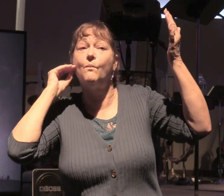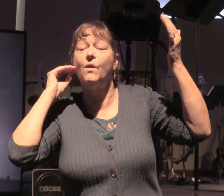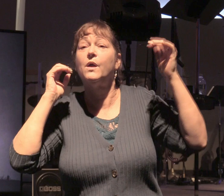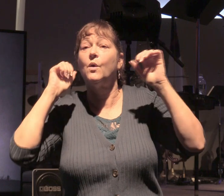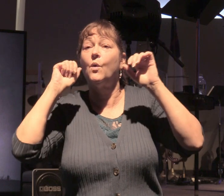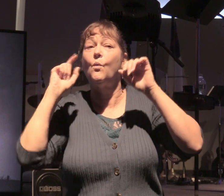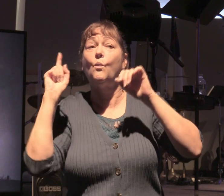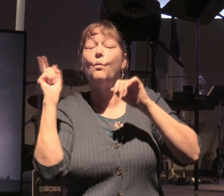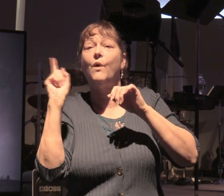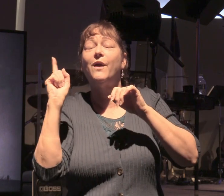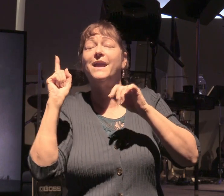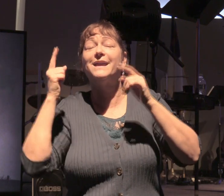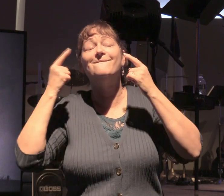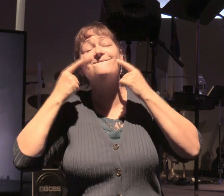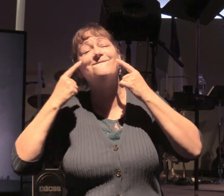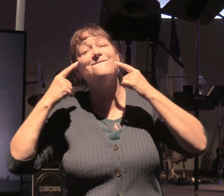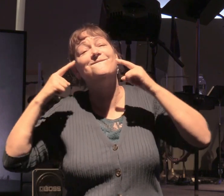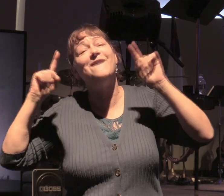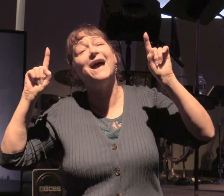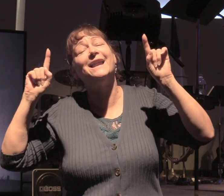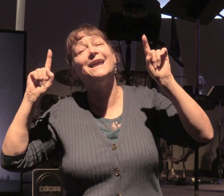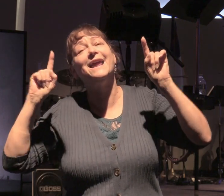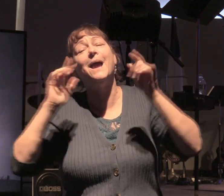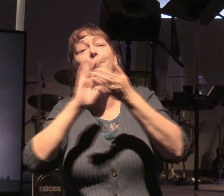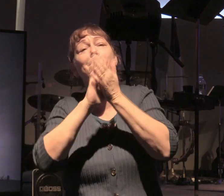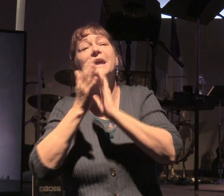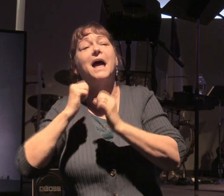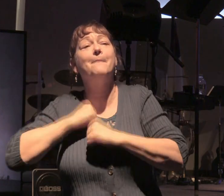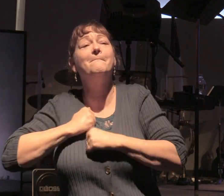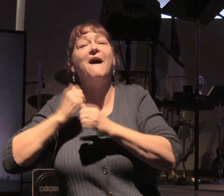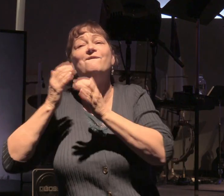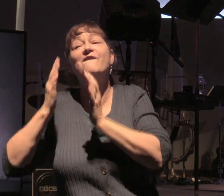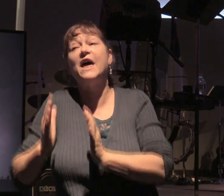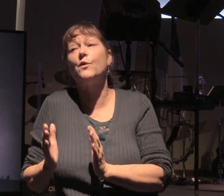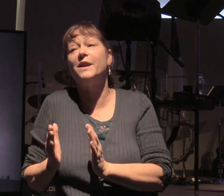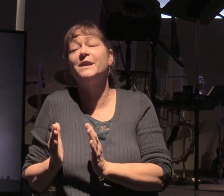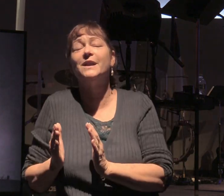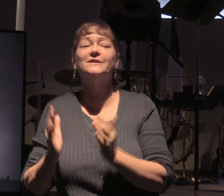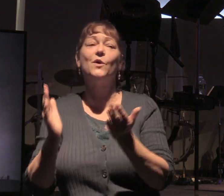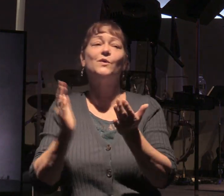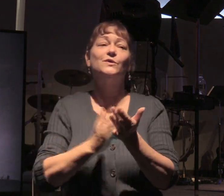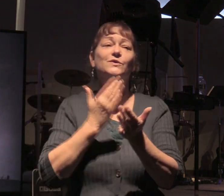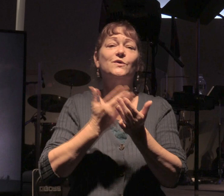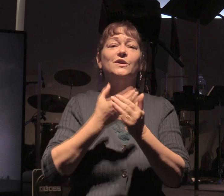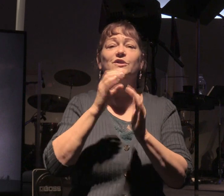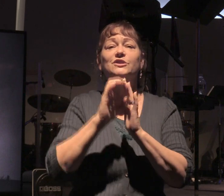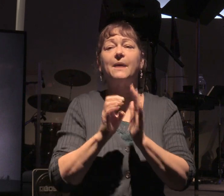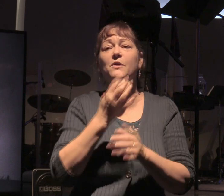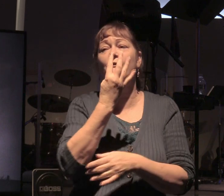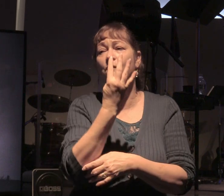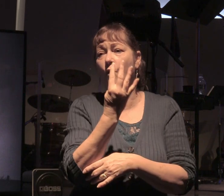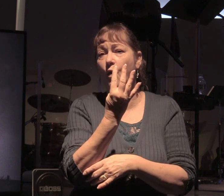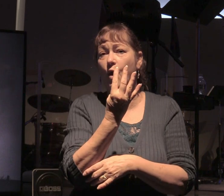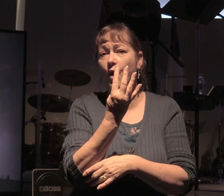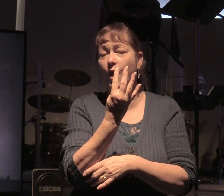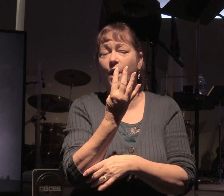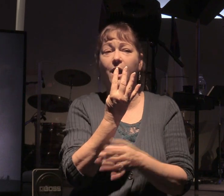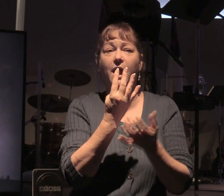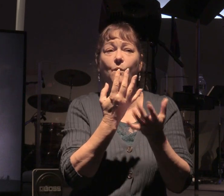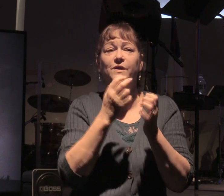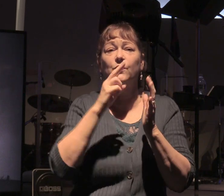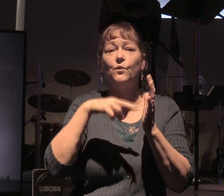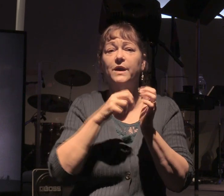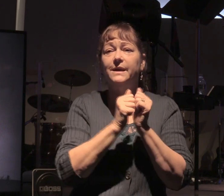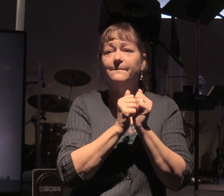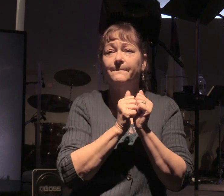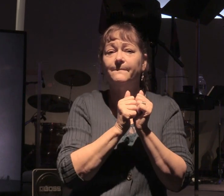he can finally become a veteran. Turn the pages of your Bible, please, to chapter 4. I'd like to read